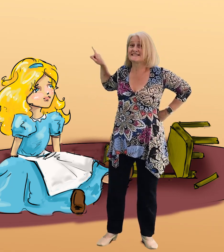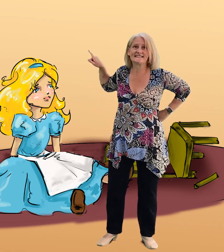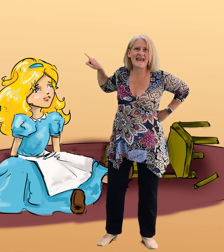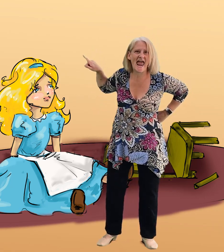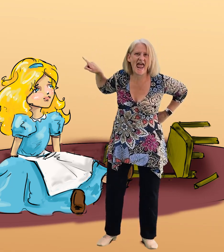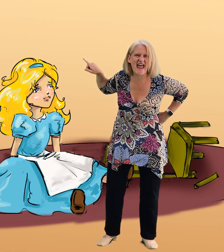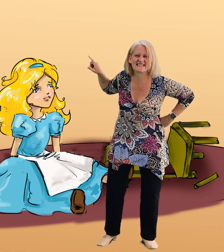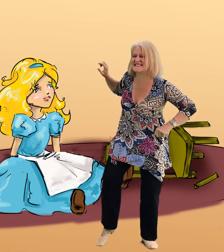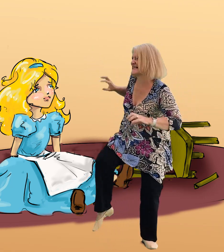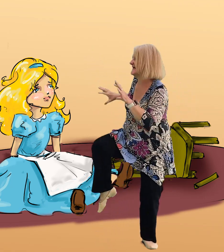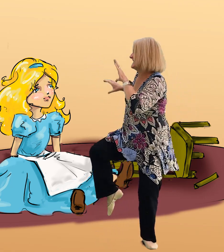Stairs.